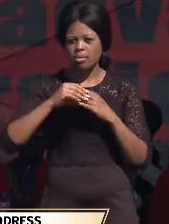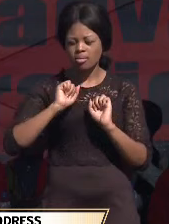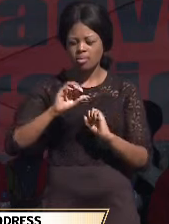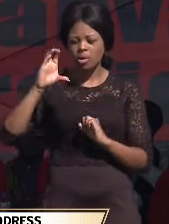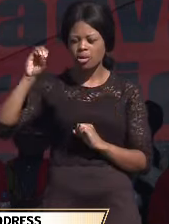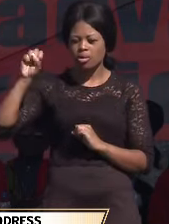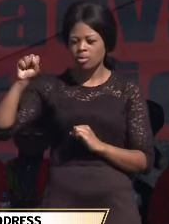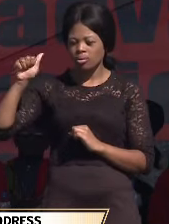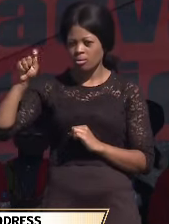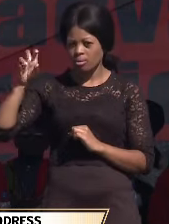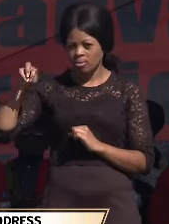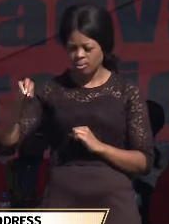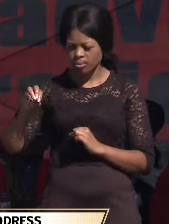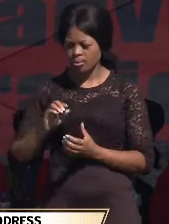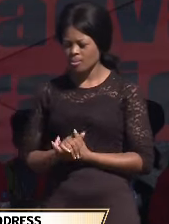nezakhiwe ezikhona